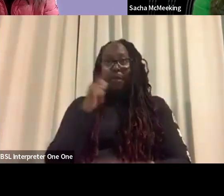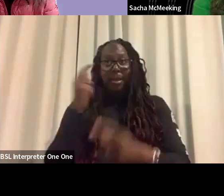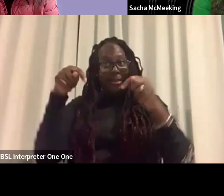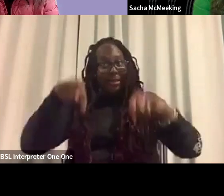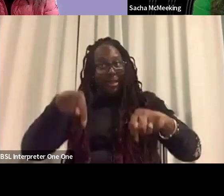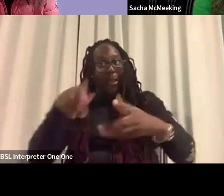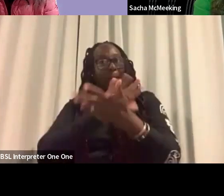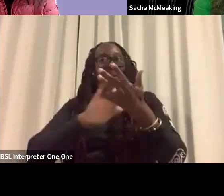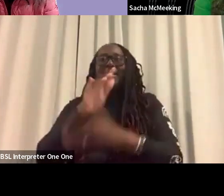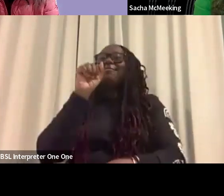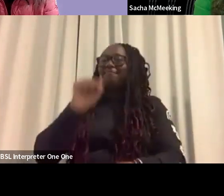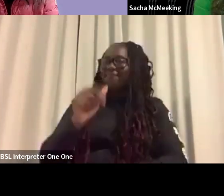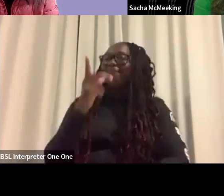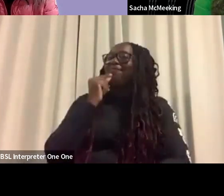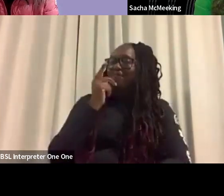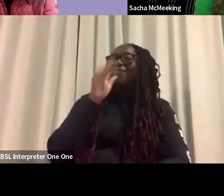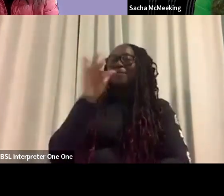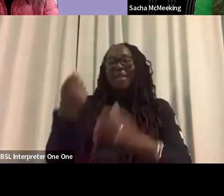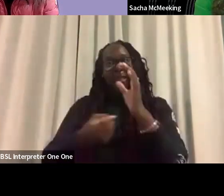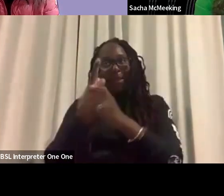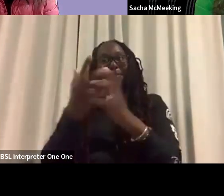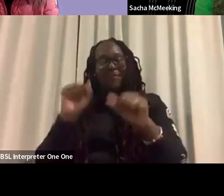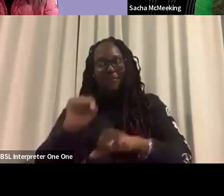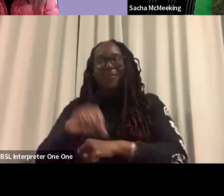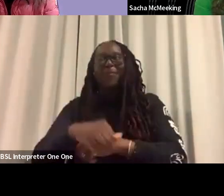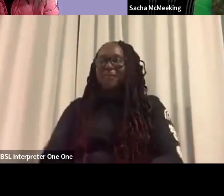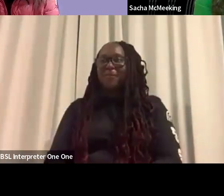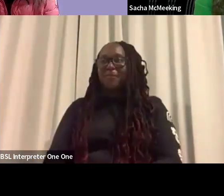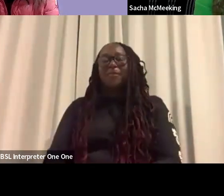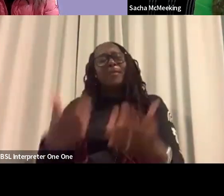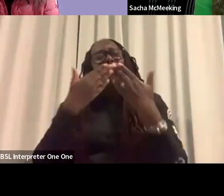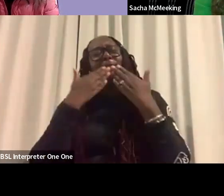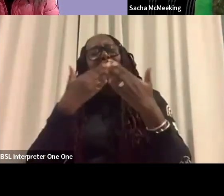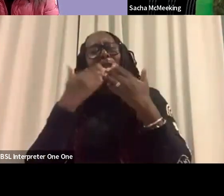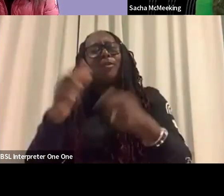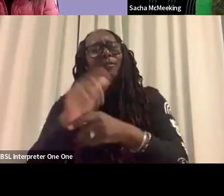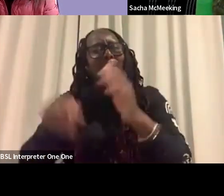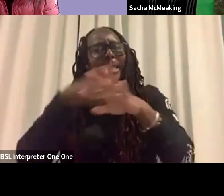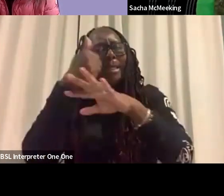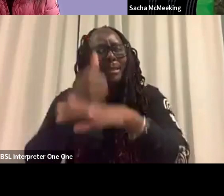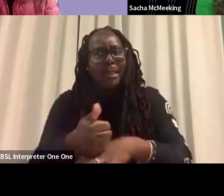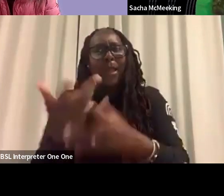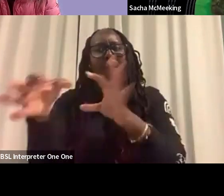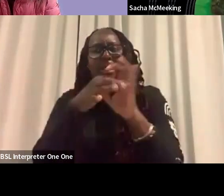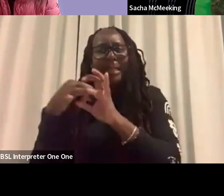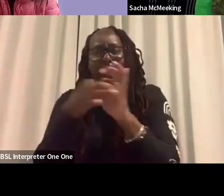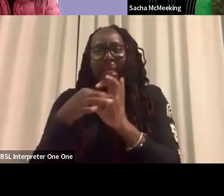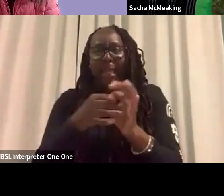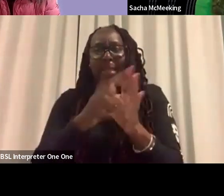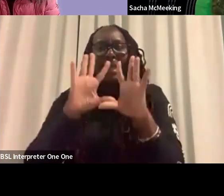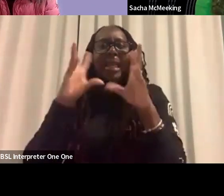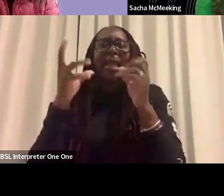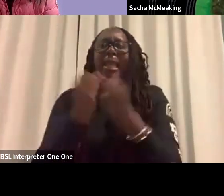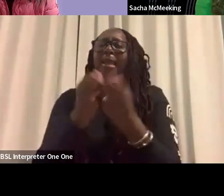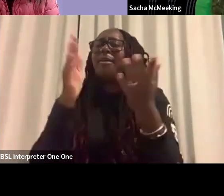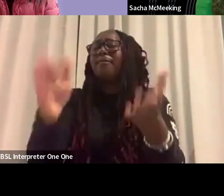today is that this is possible and it's actually happening. So thank you again for organizing these days and connecting all of these